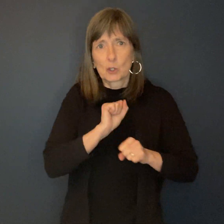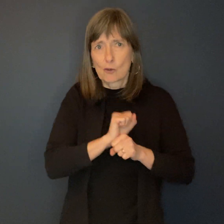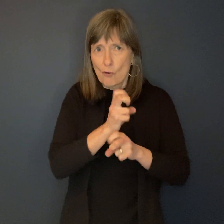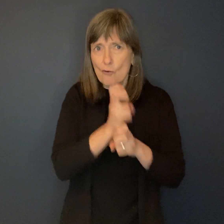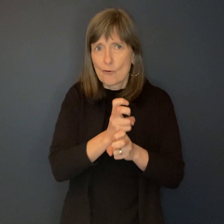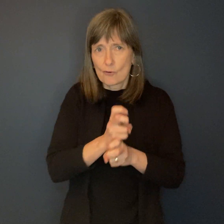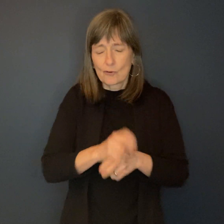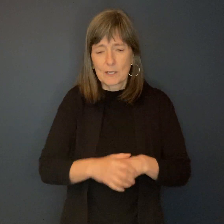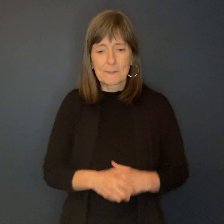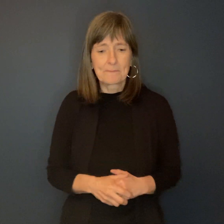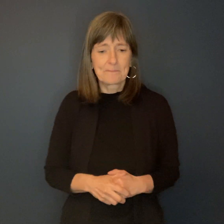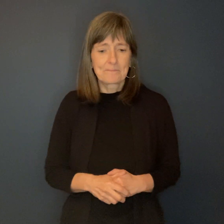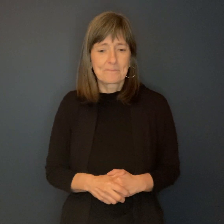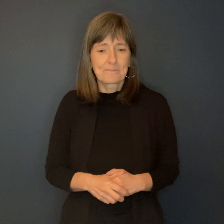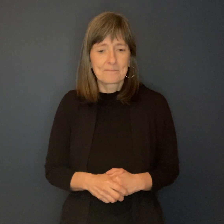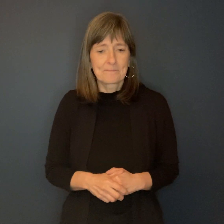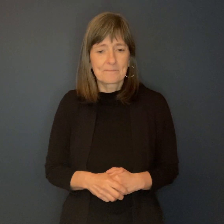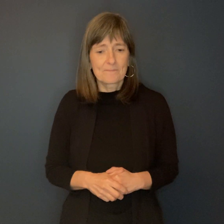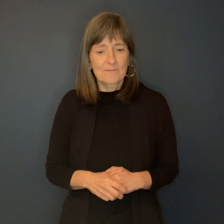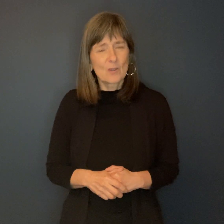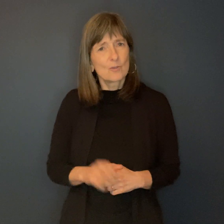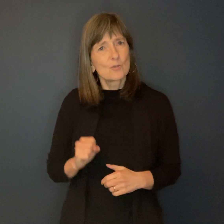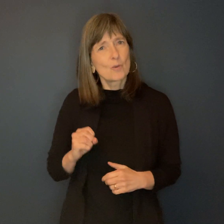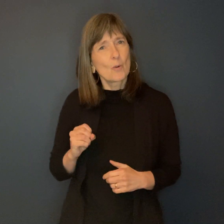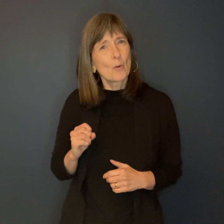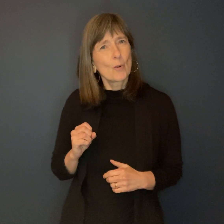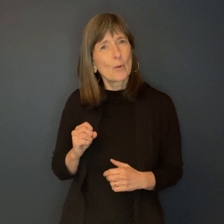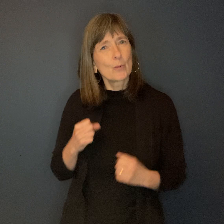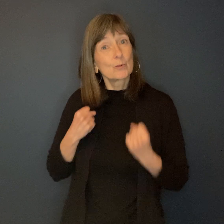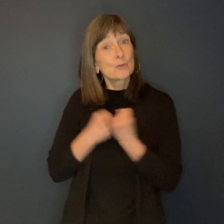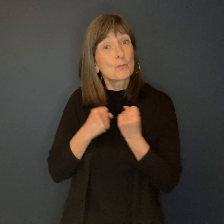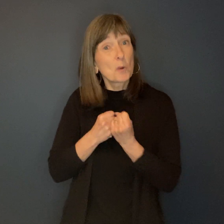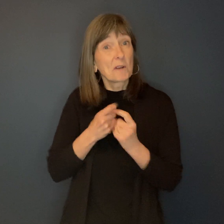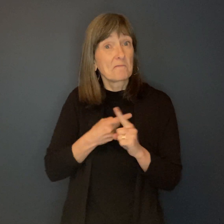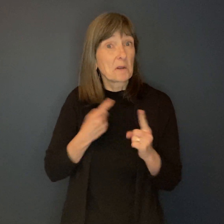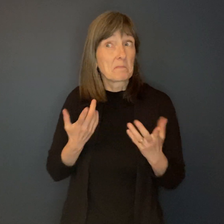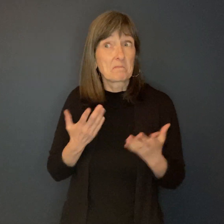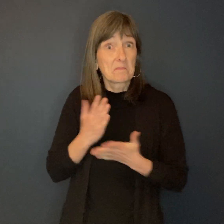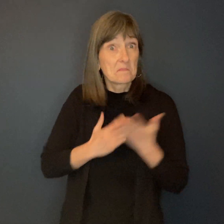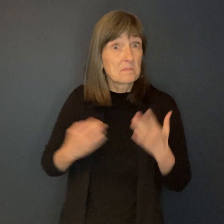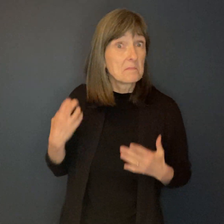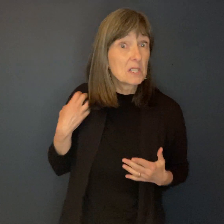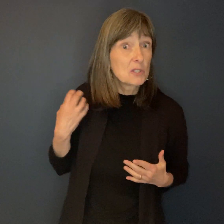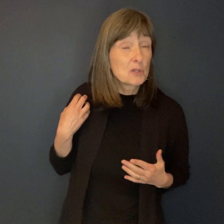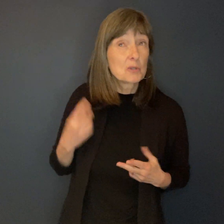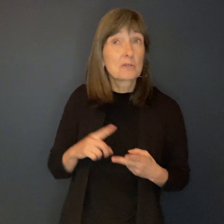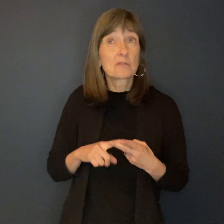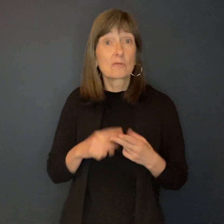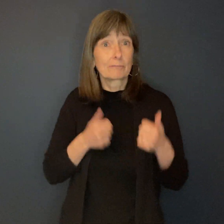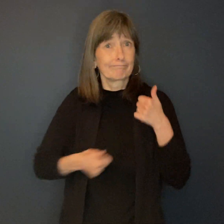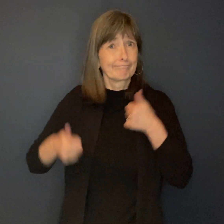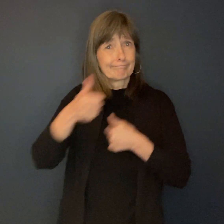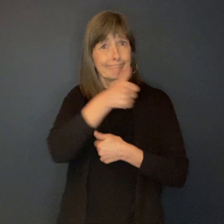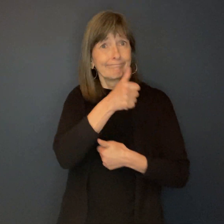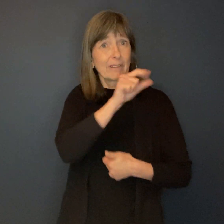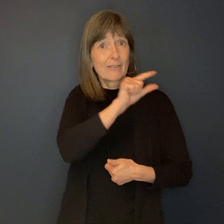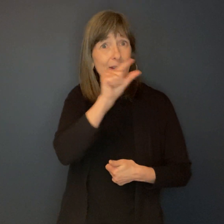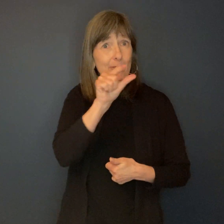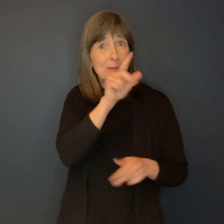you found support through, from ministers, from senior staff in government, were very collaborative